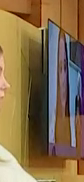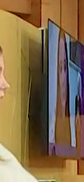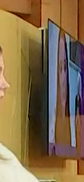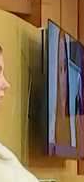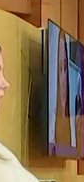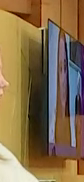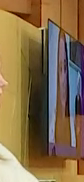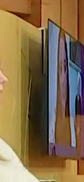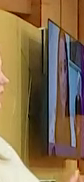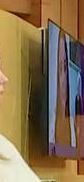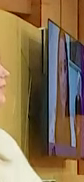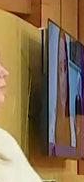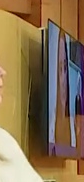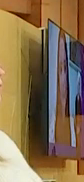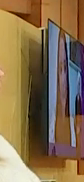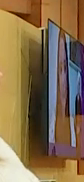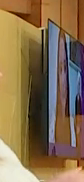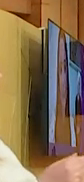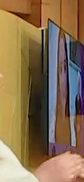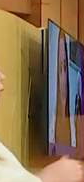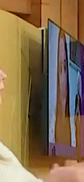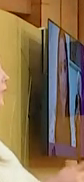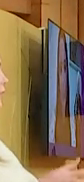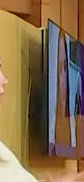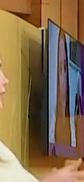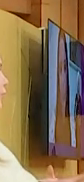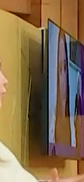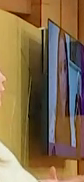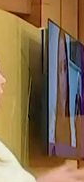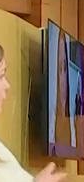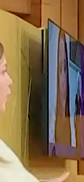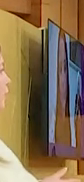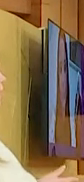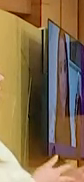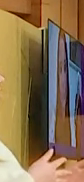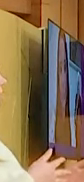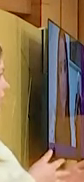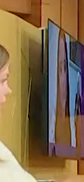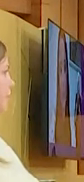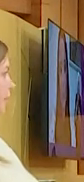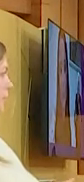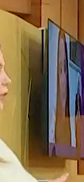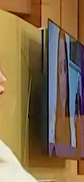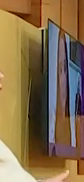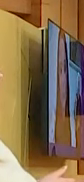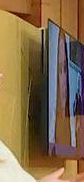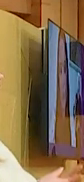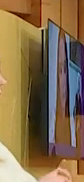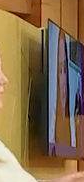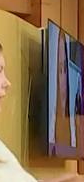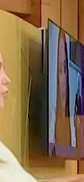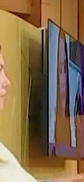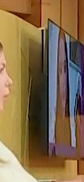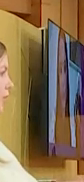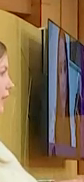think a Disabled People's Parliament has to not be used as an excuse not to promote disabled people's inclusion